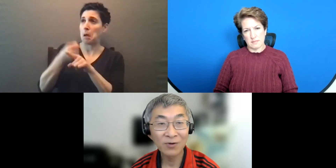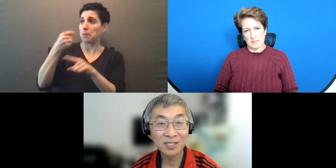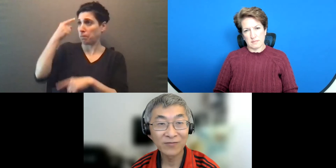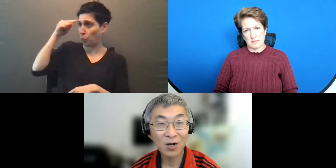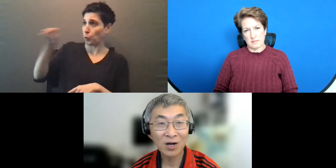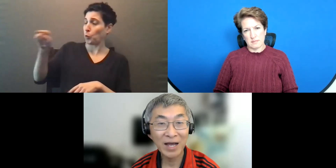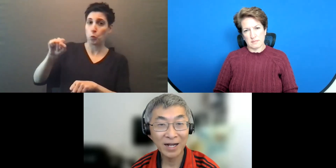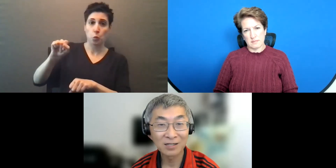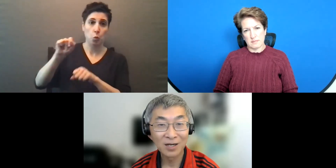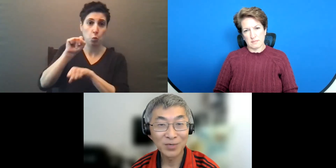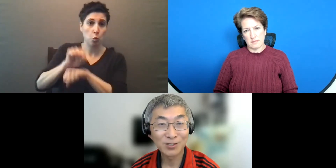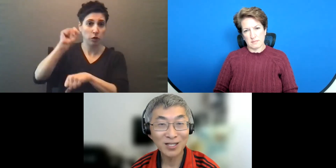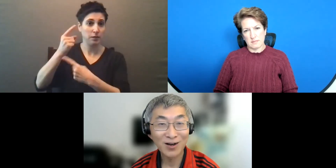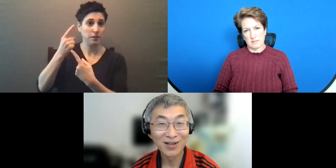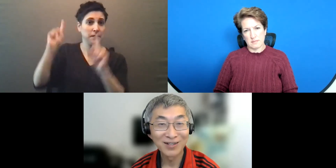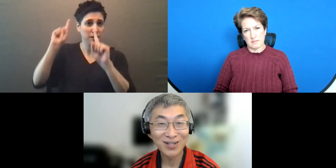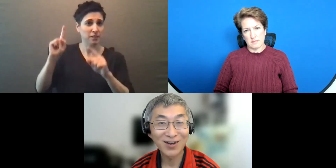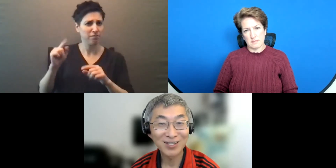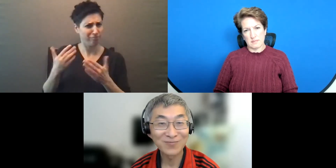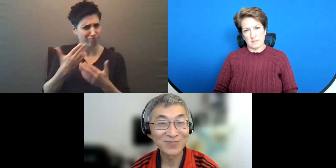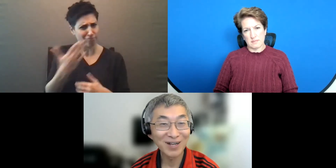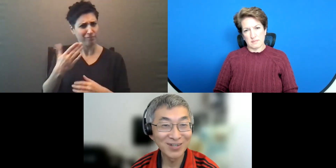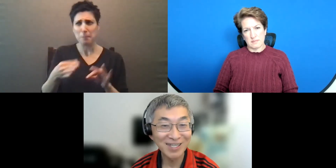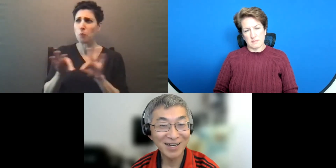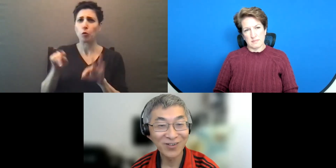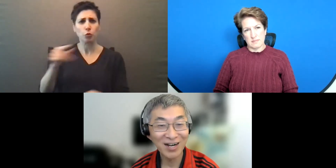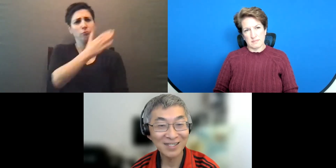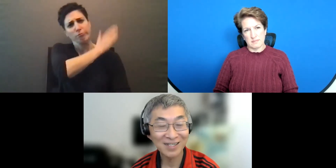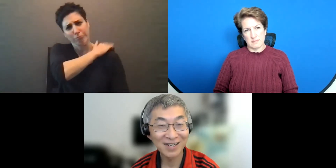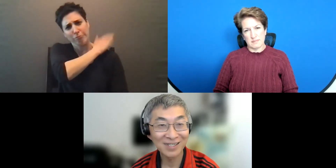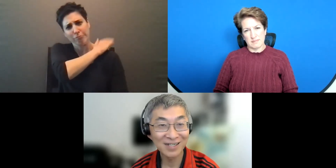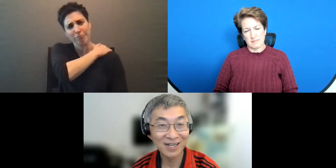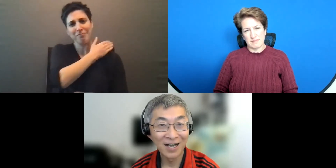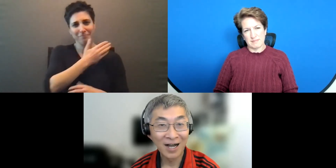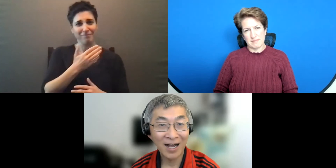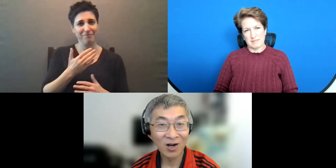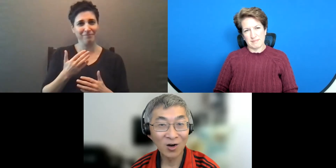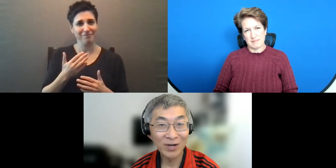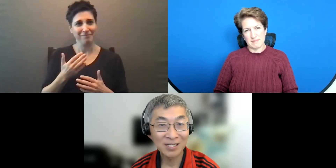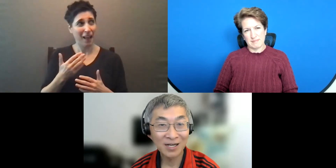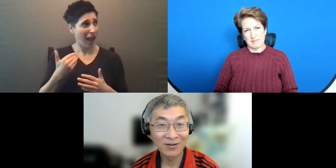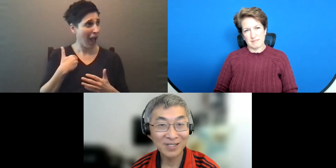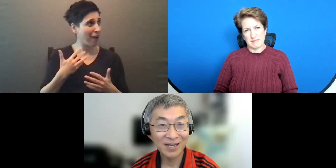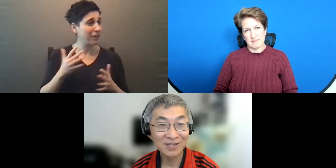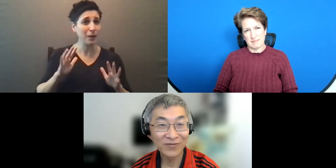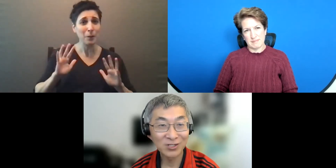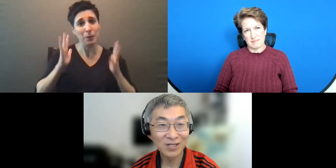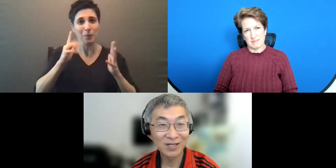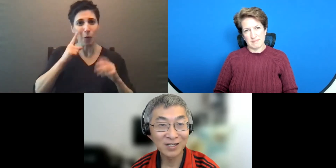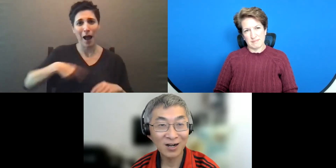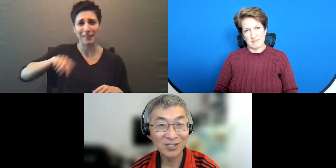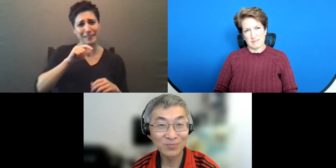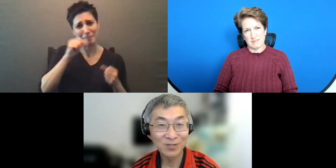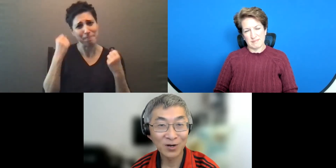pat ourselves on our back, because not lots of people are doing that for us. And I think I always out there in the field